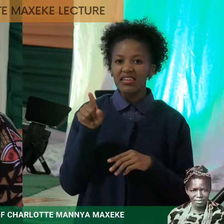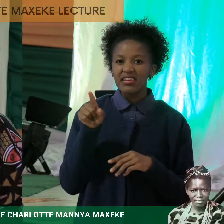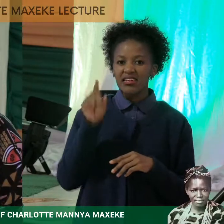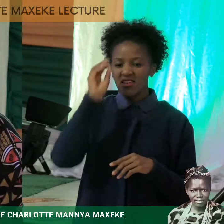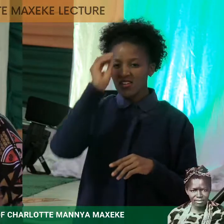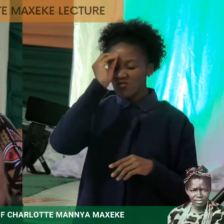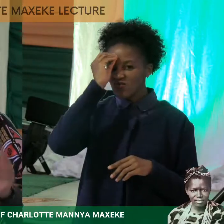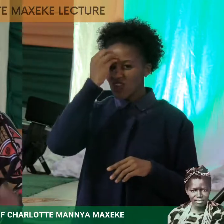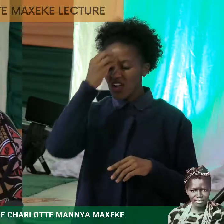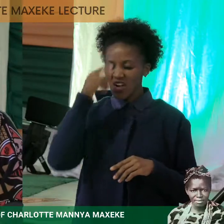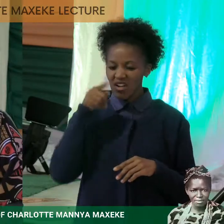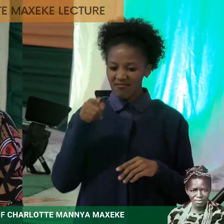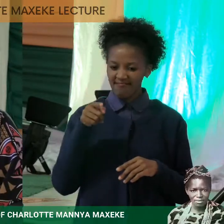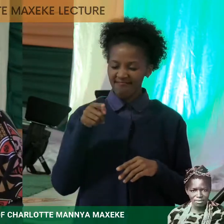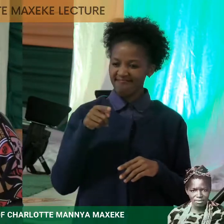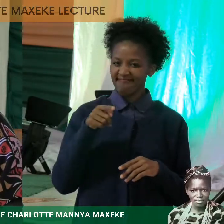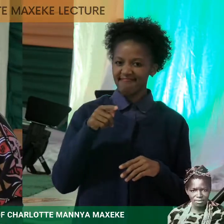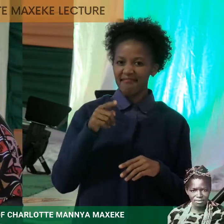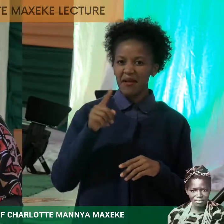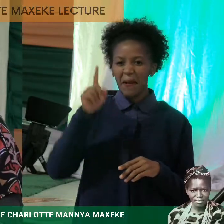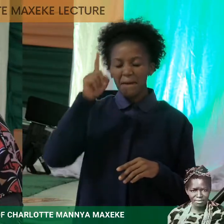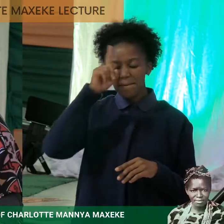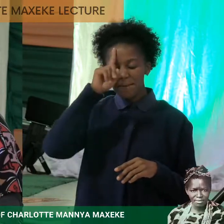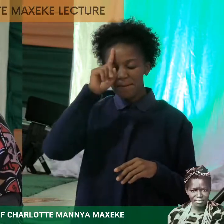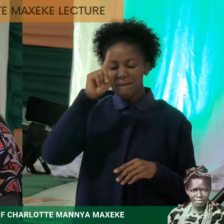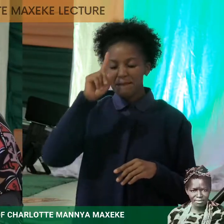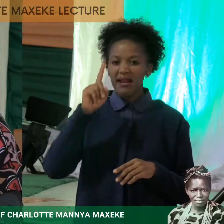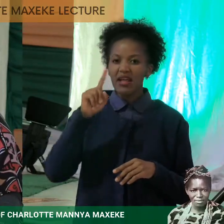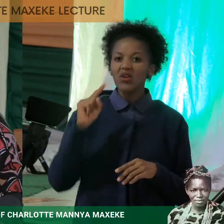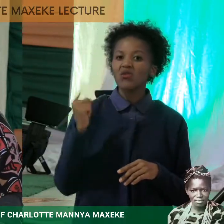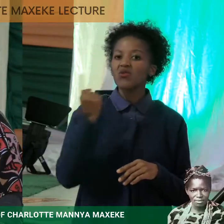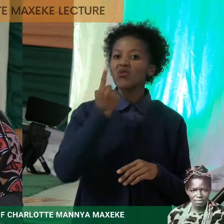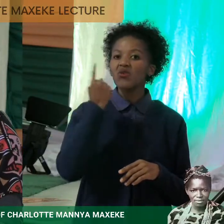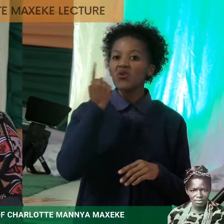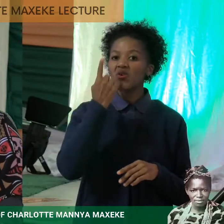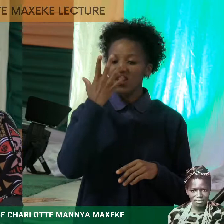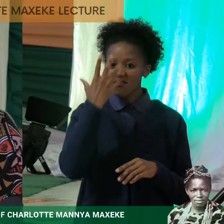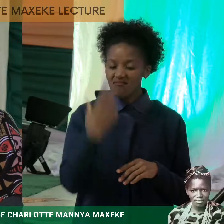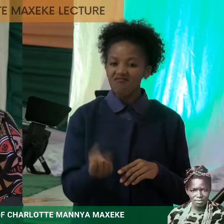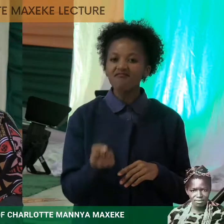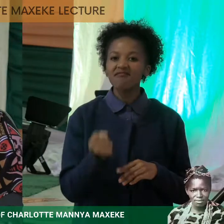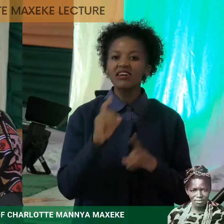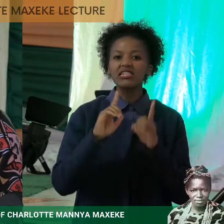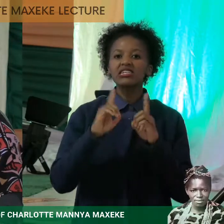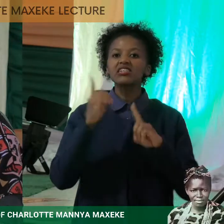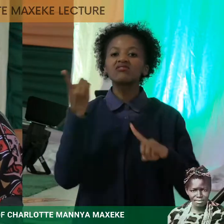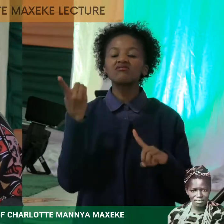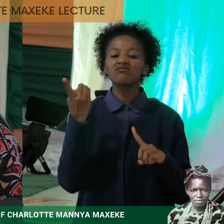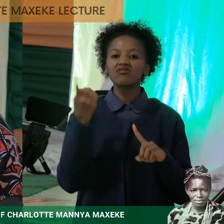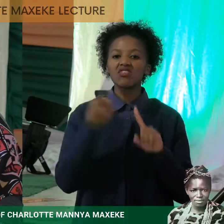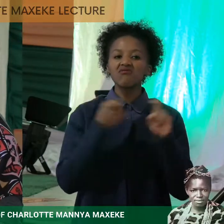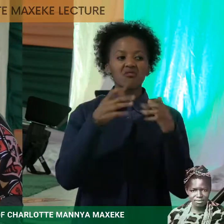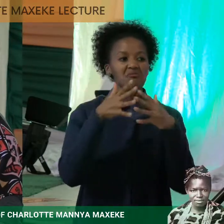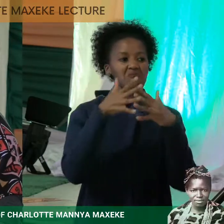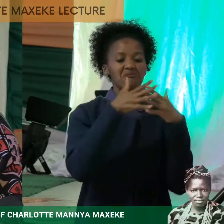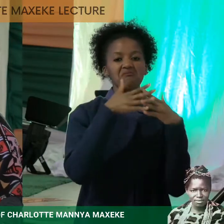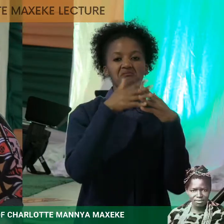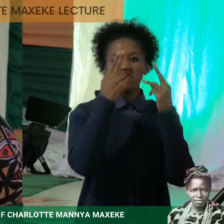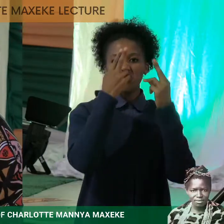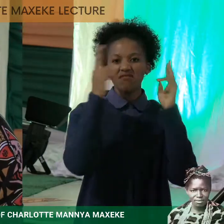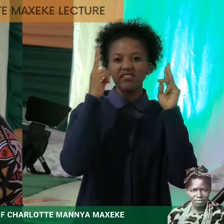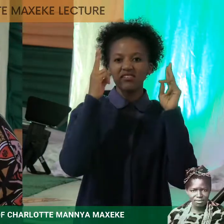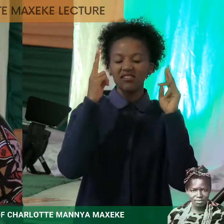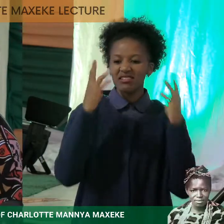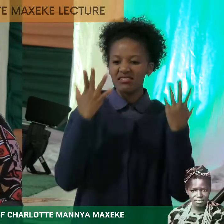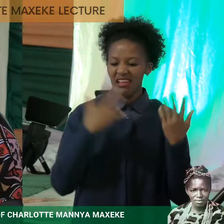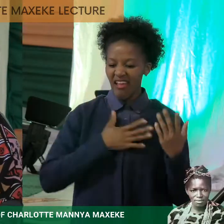the prospect of being the only black woman to obtain a degree from an American university. Bingeyondo